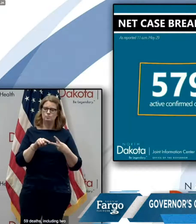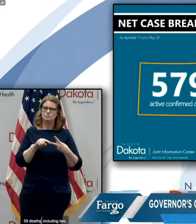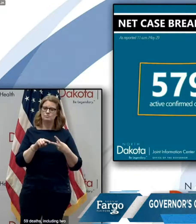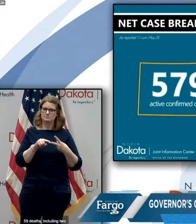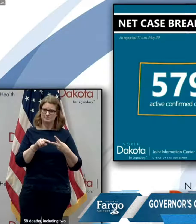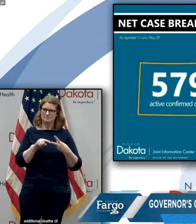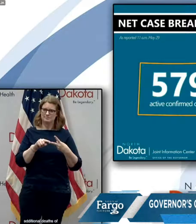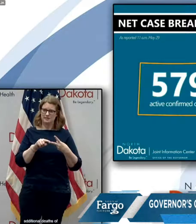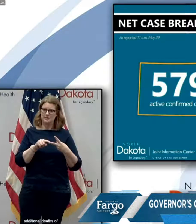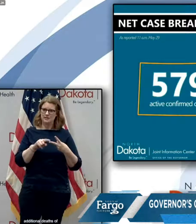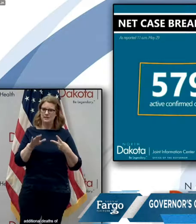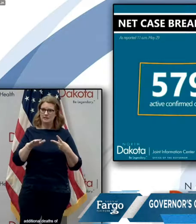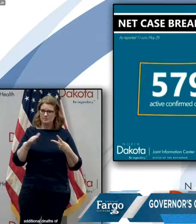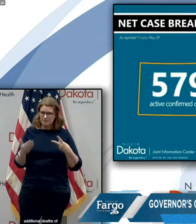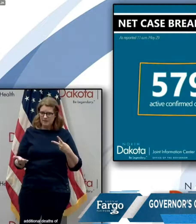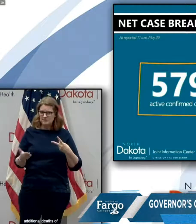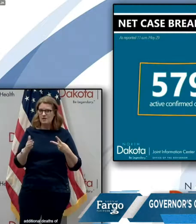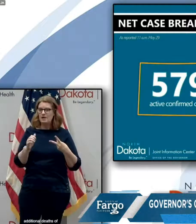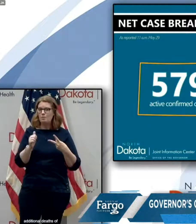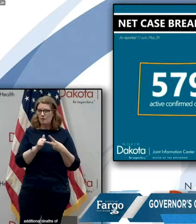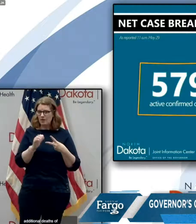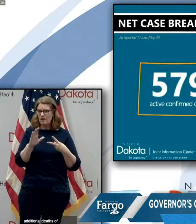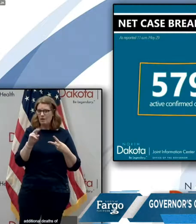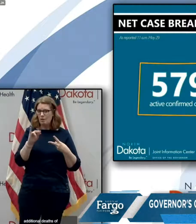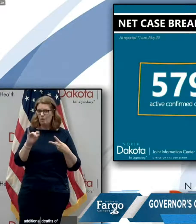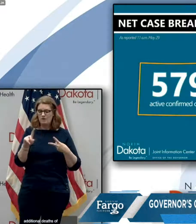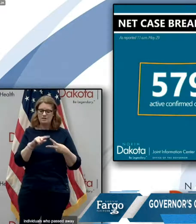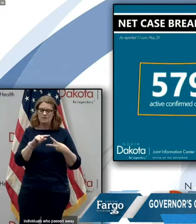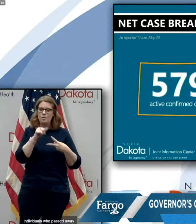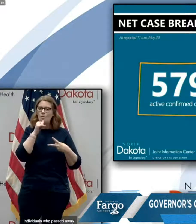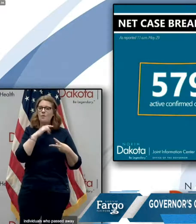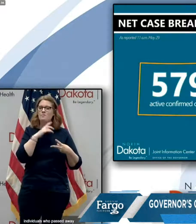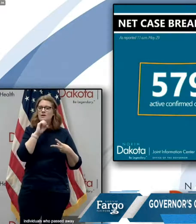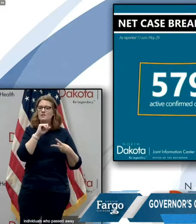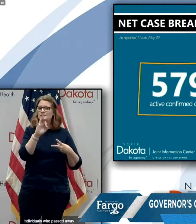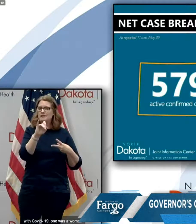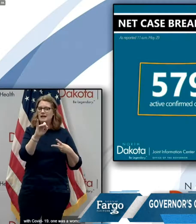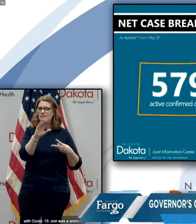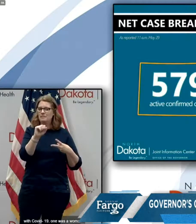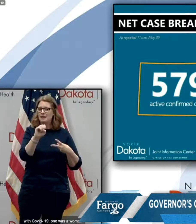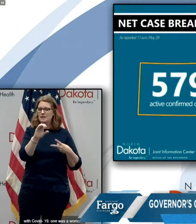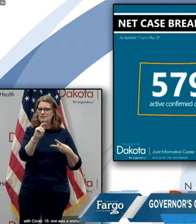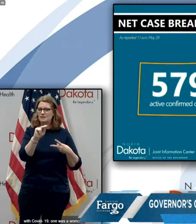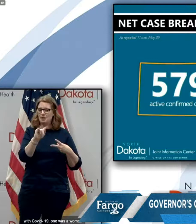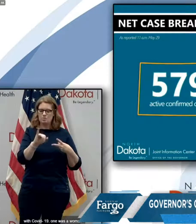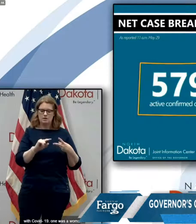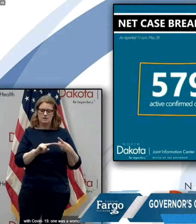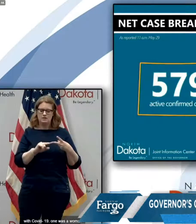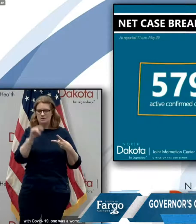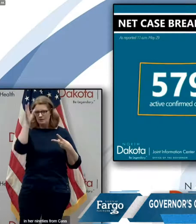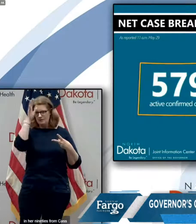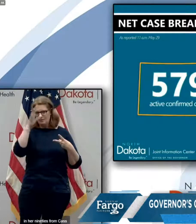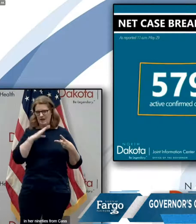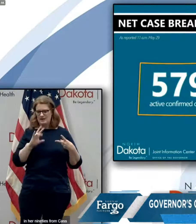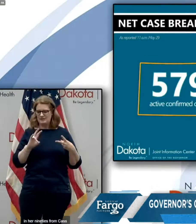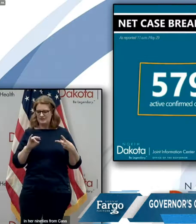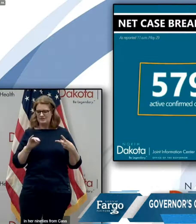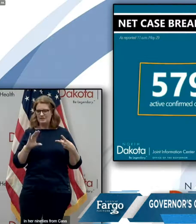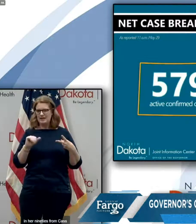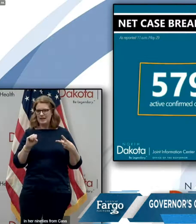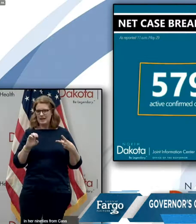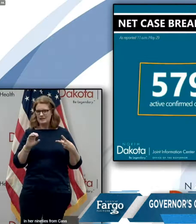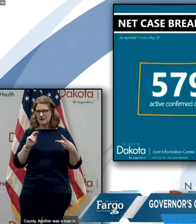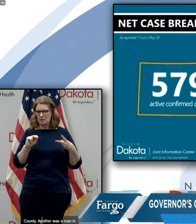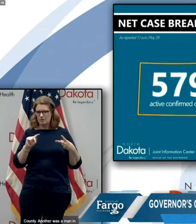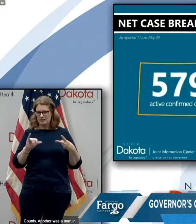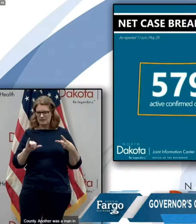away with COVID-19. One was a woman in her 90s from Cass County. Another was a man in his 70s from Cass